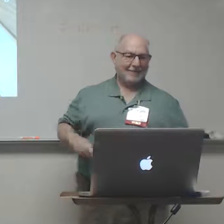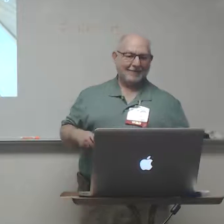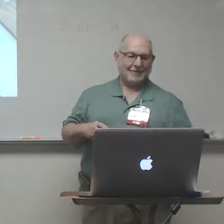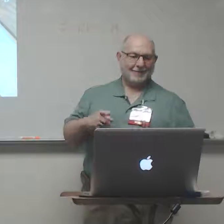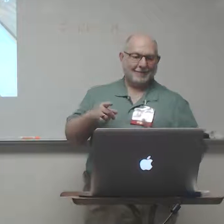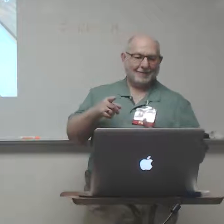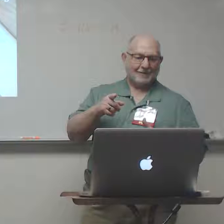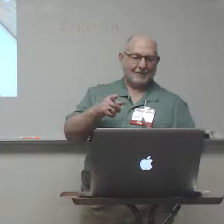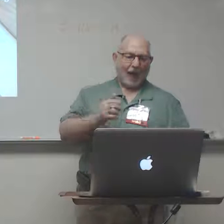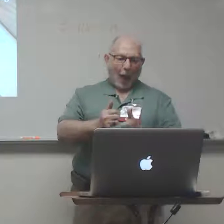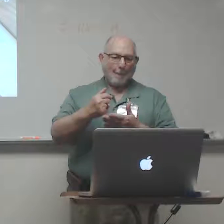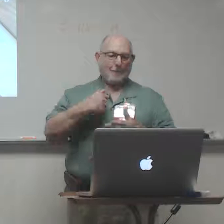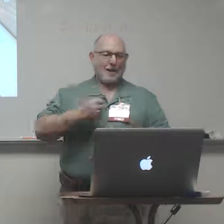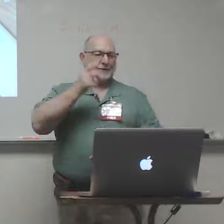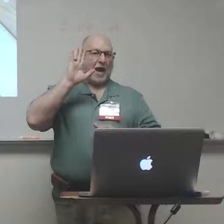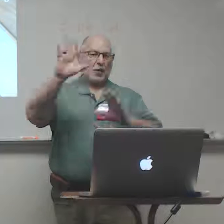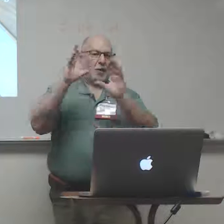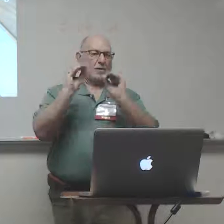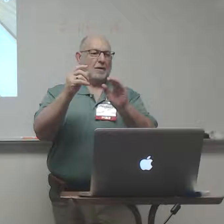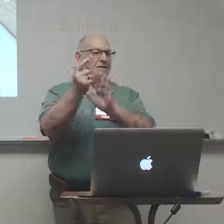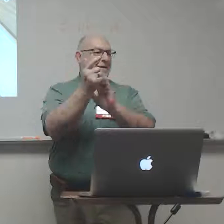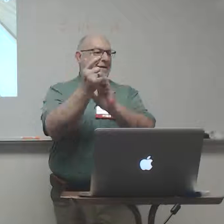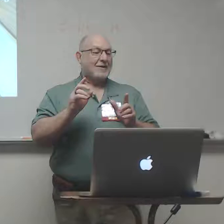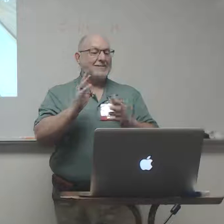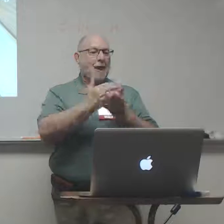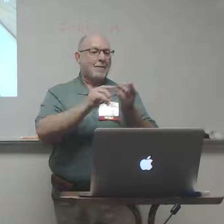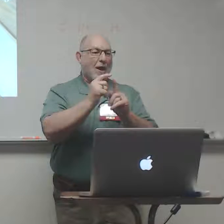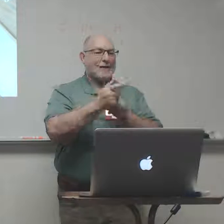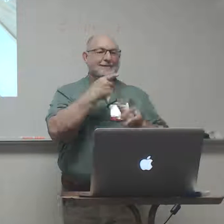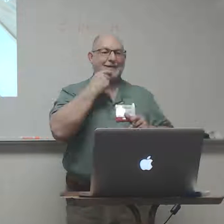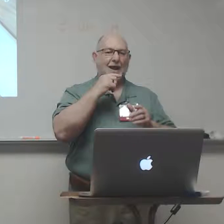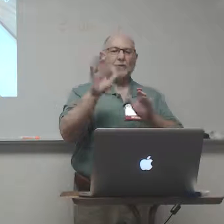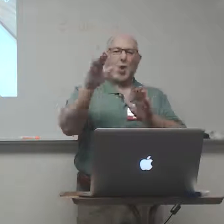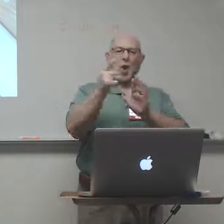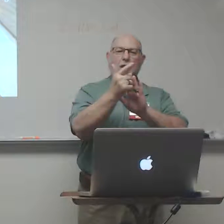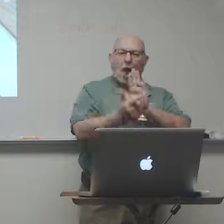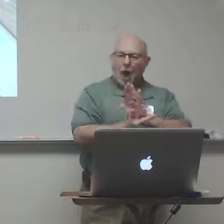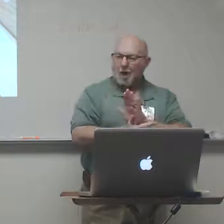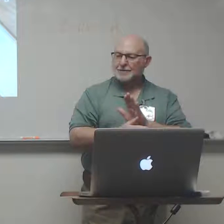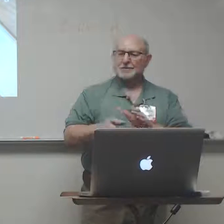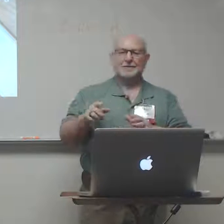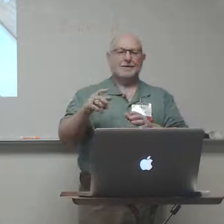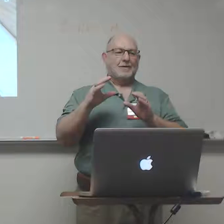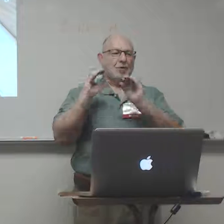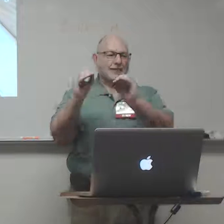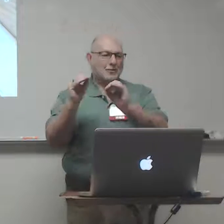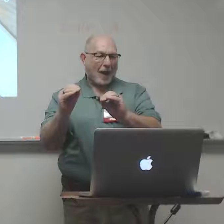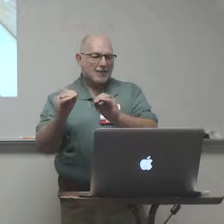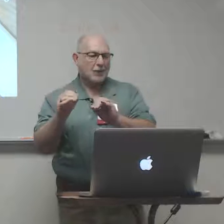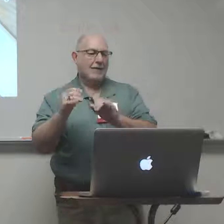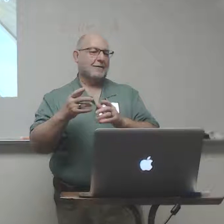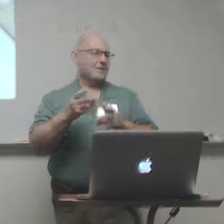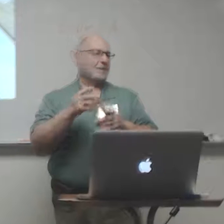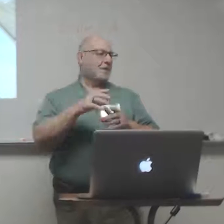David wrote that. Help me understand your law. Some translations say your law. Some